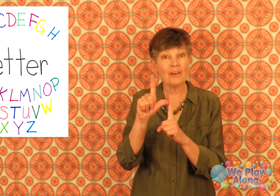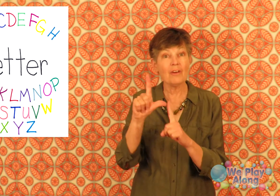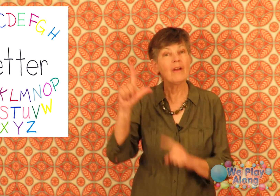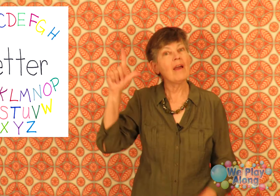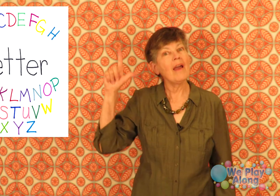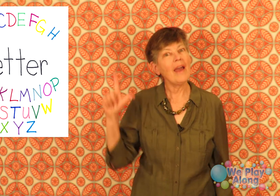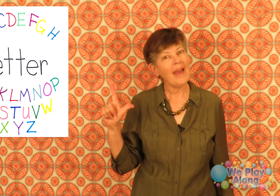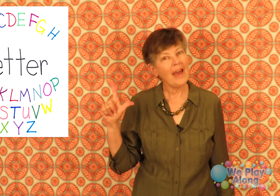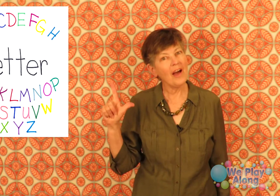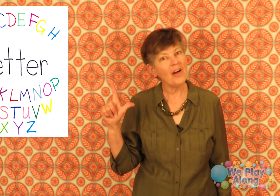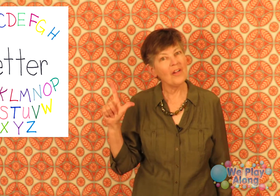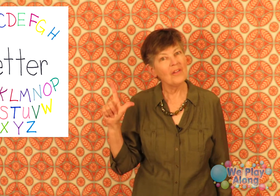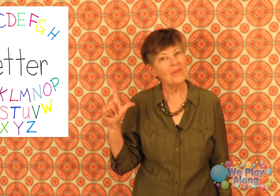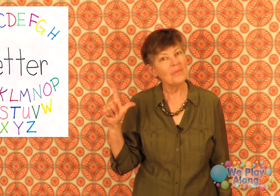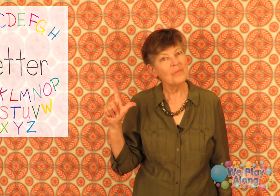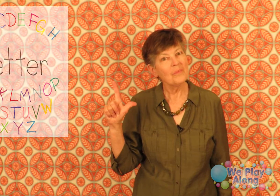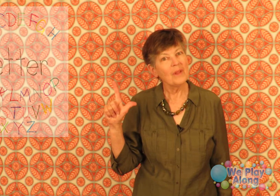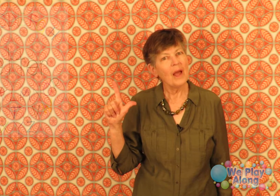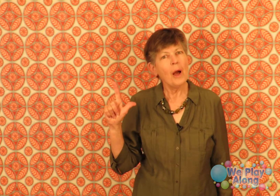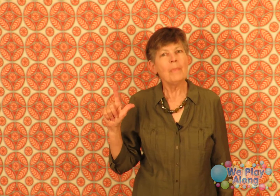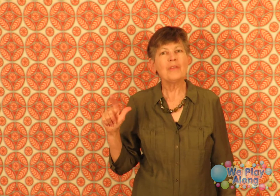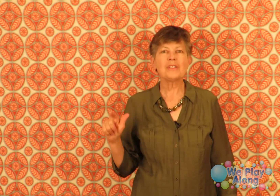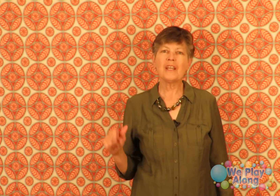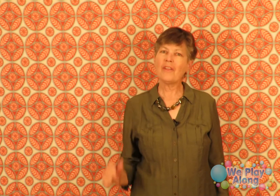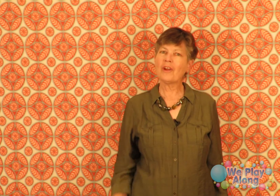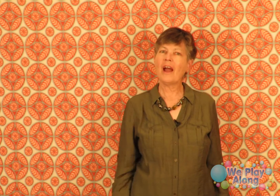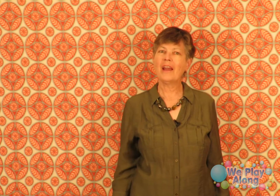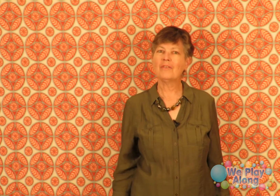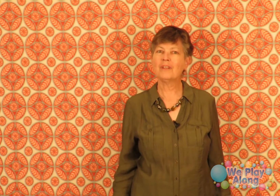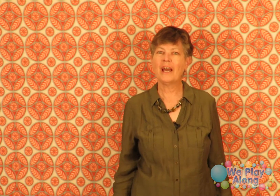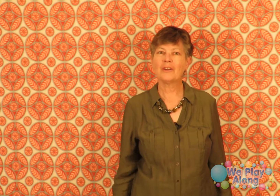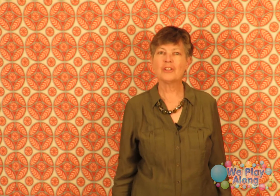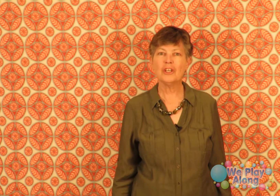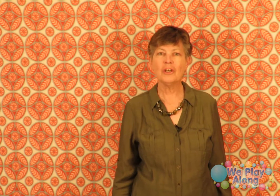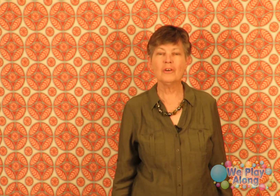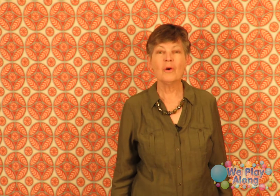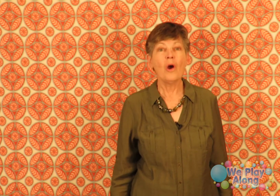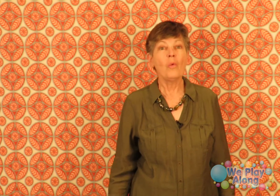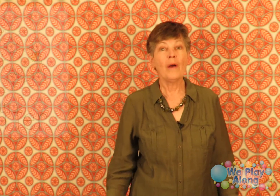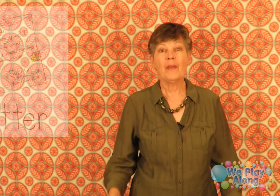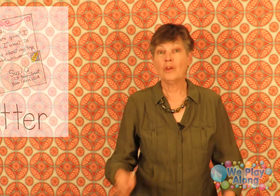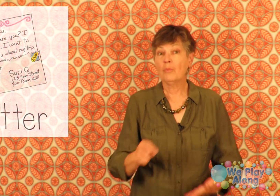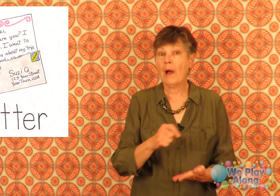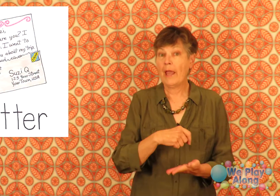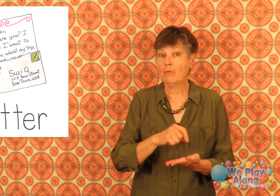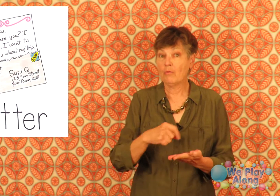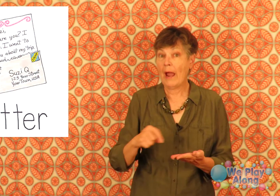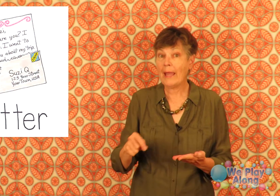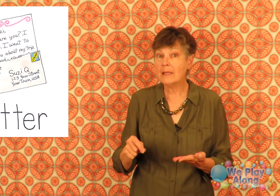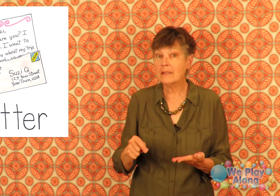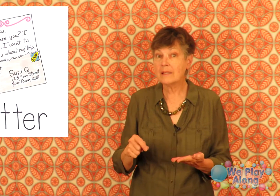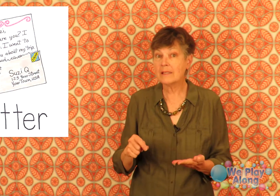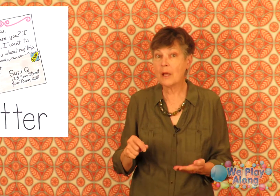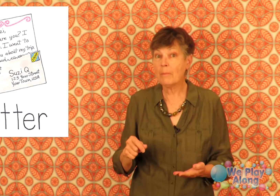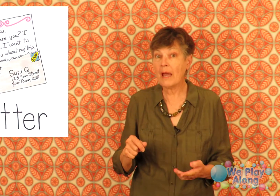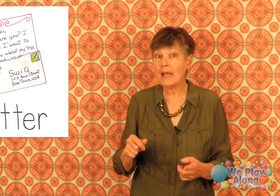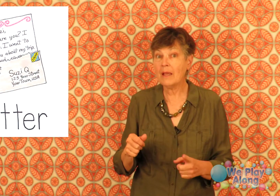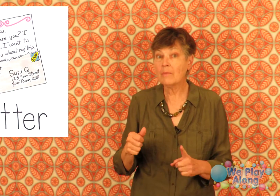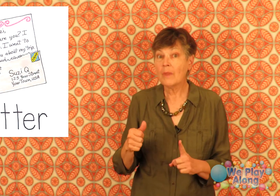letter L. But there's another kind of letter too, one that you might write to somebody,